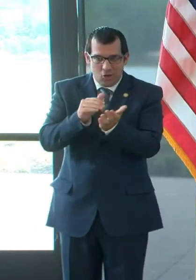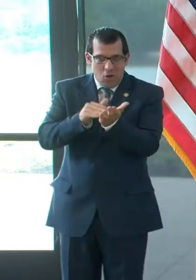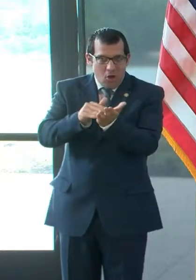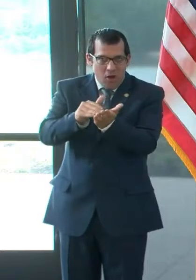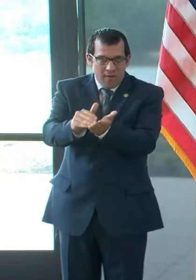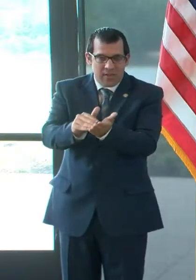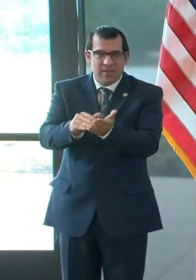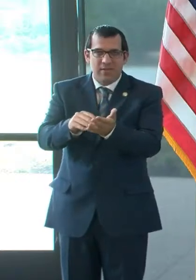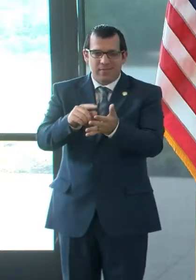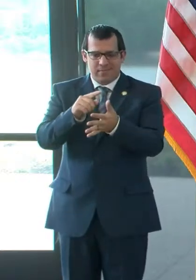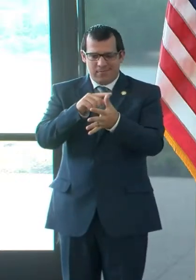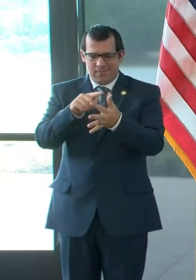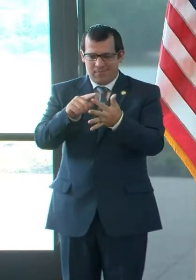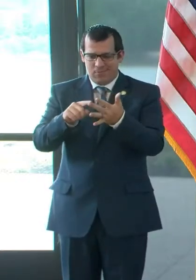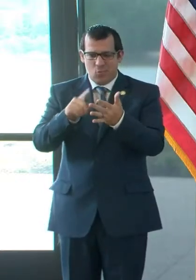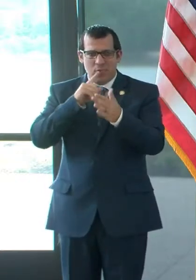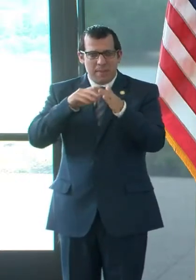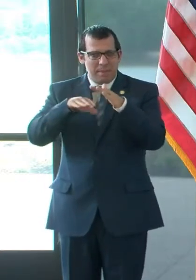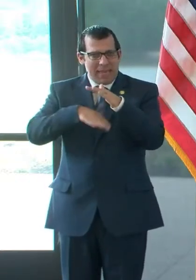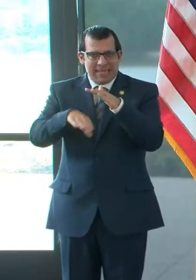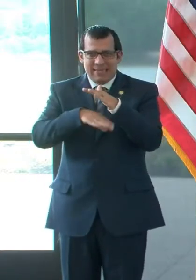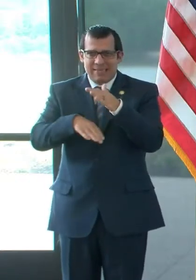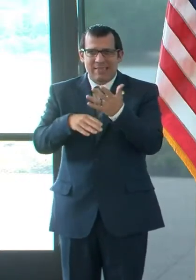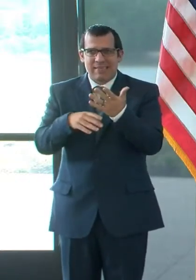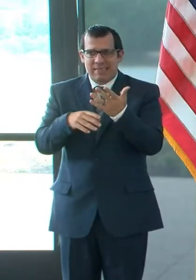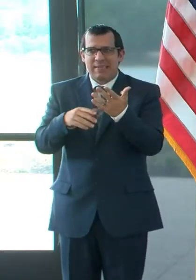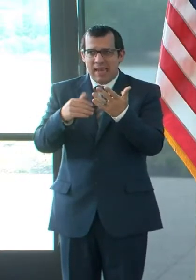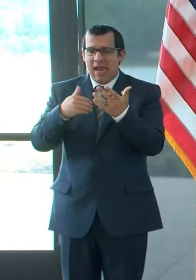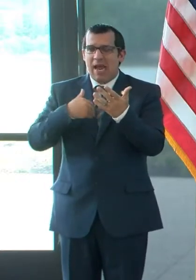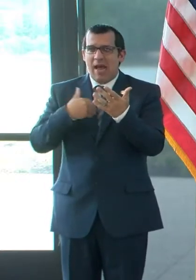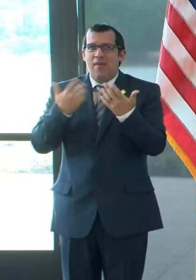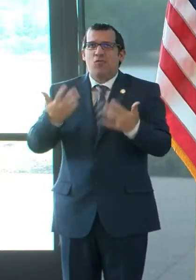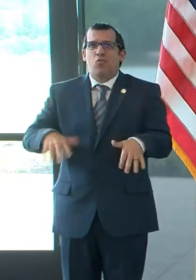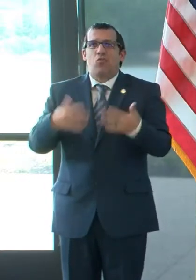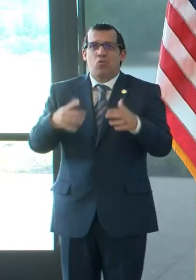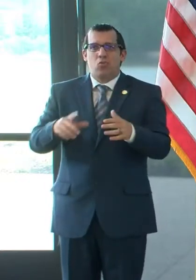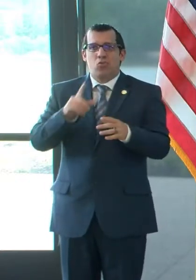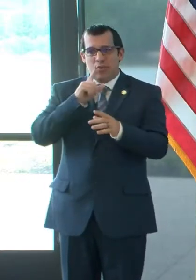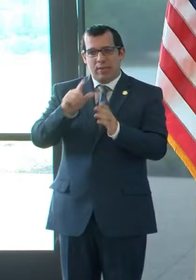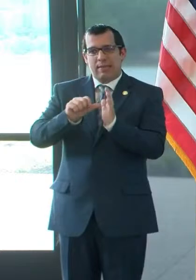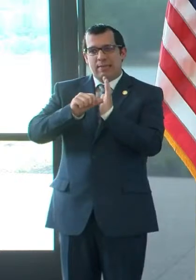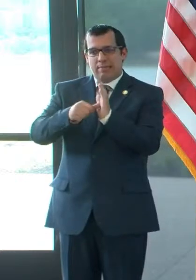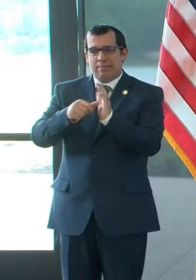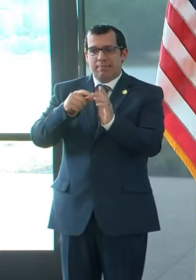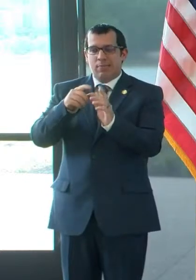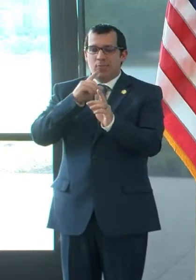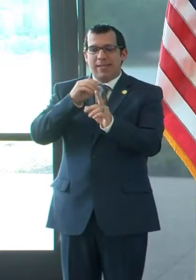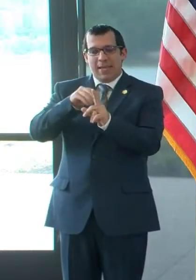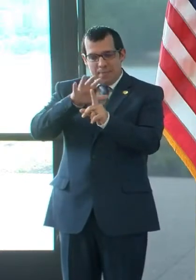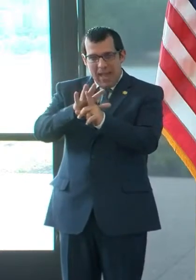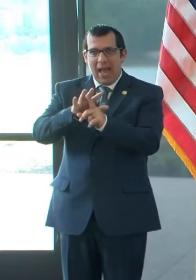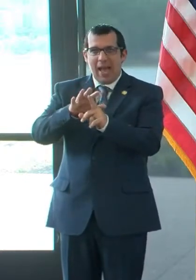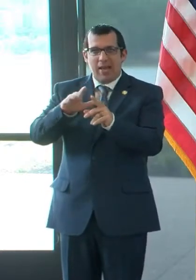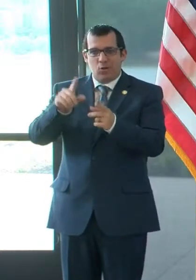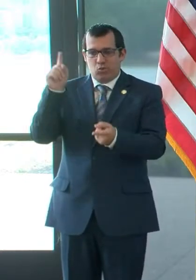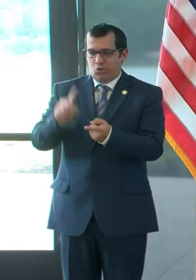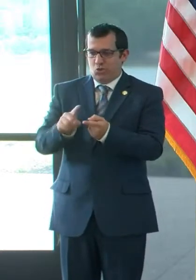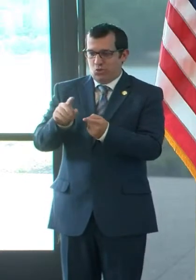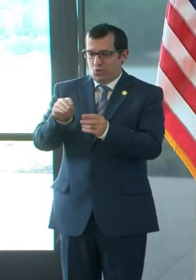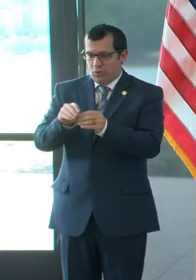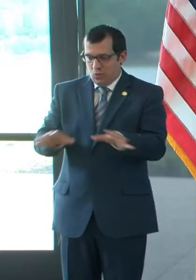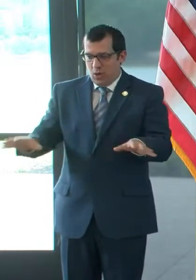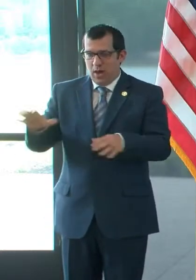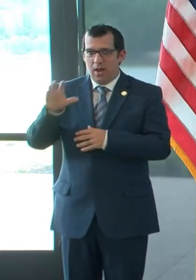often. These basic things can have a very great impact on reducing the spread of COVID-19